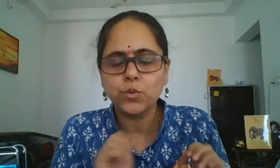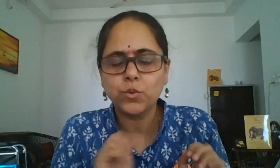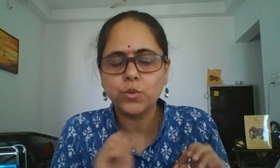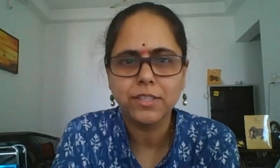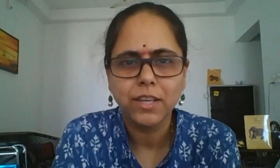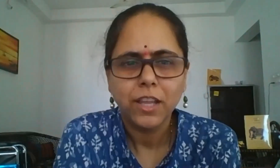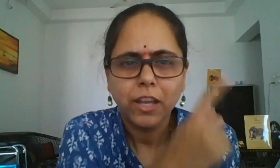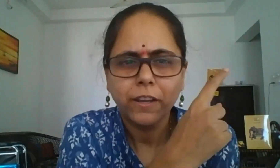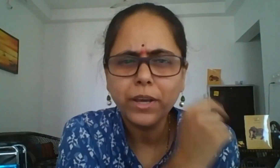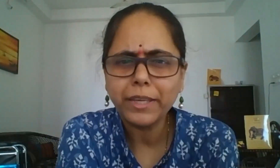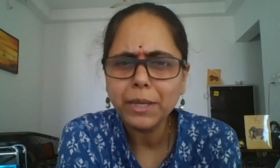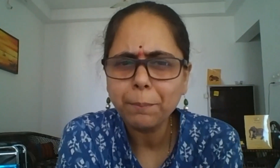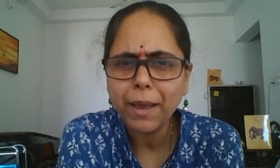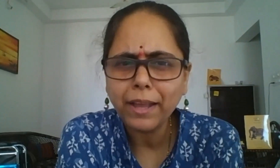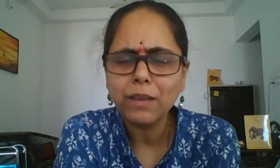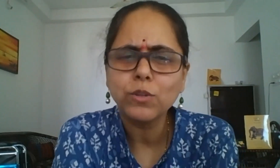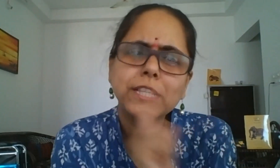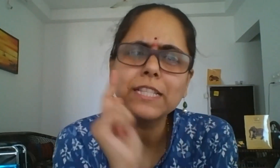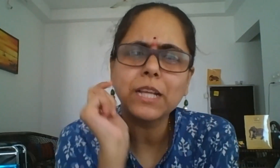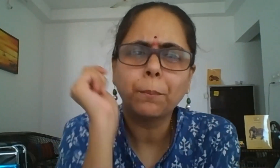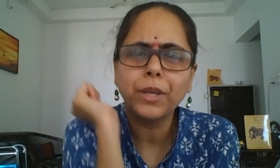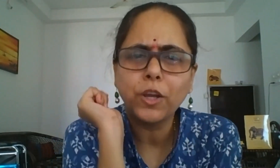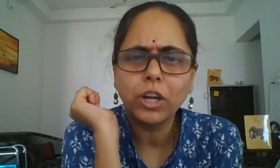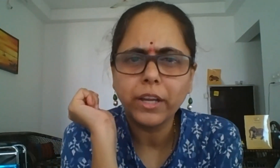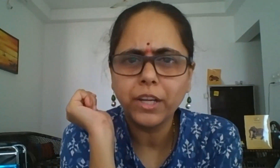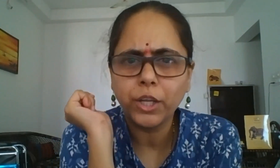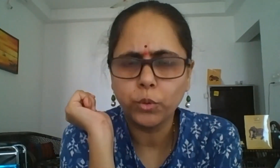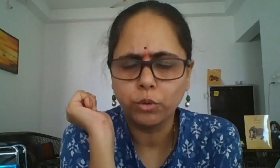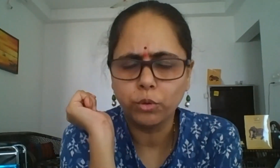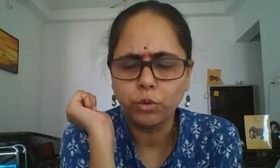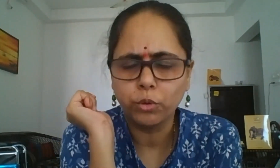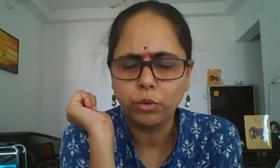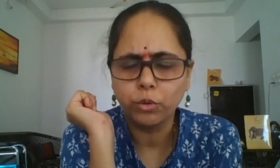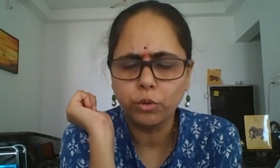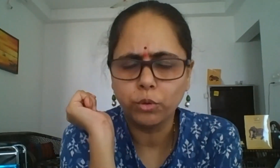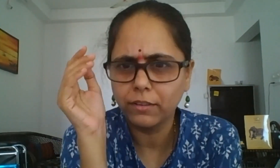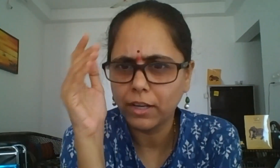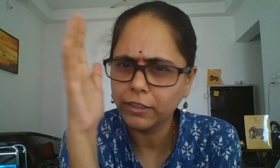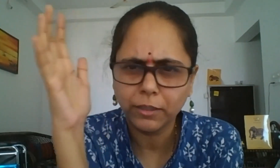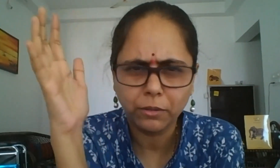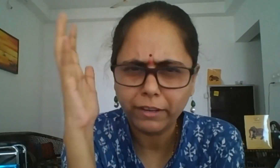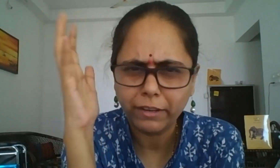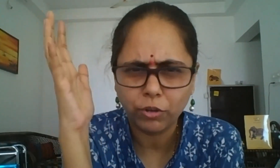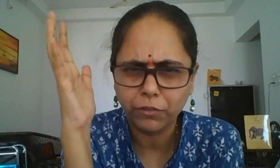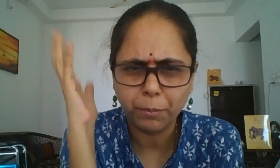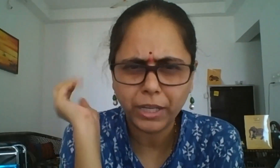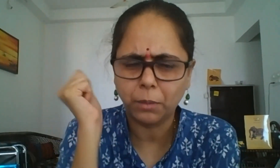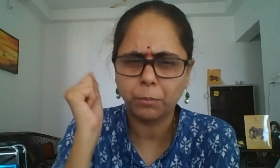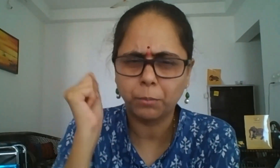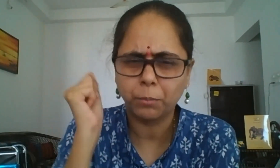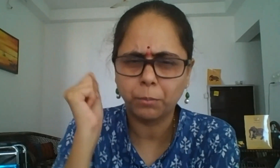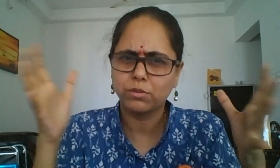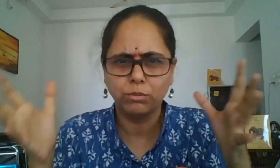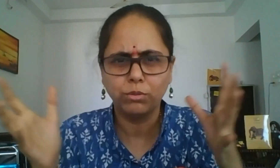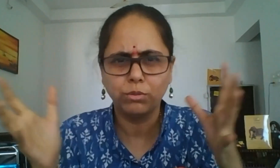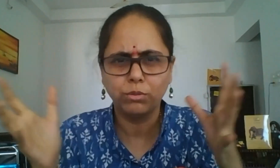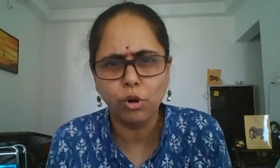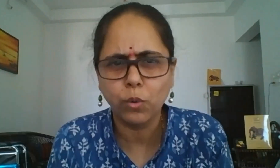volunteers. Now, a year back, I was in this company called Intuit, and another, like, one of the big companies who do good work